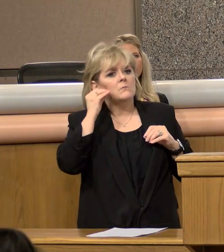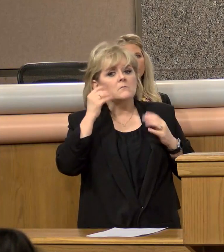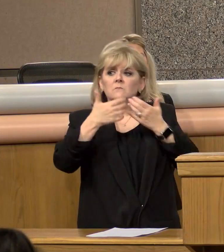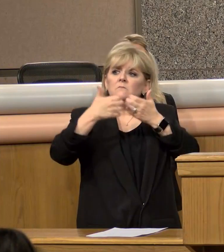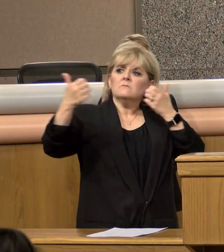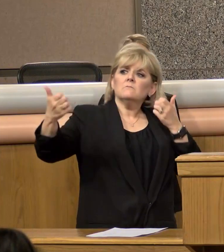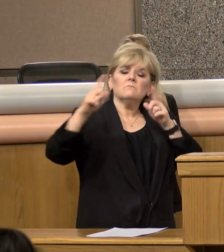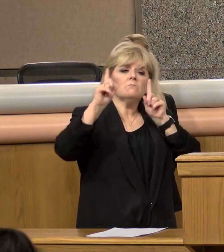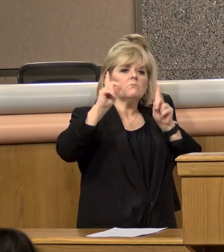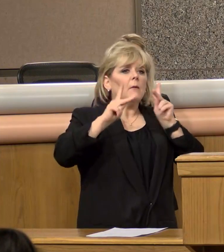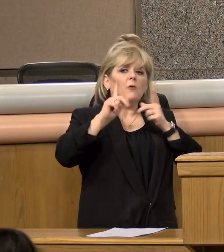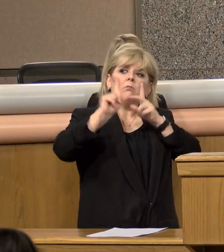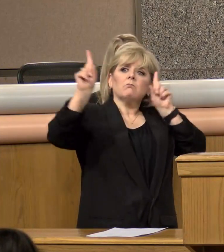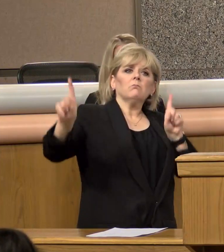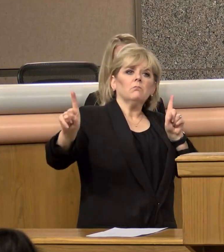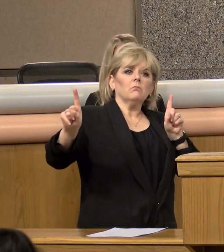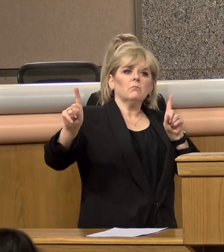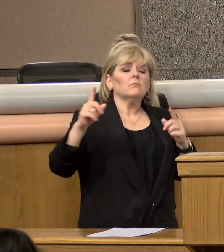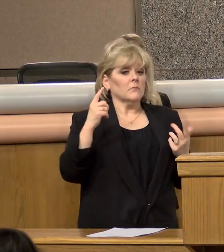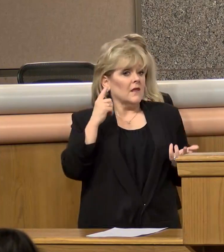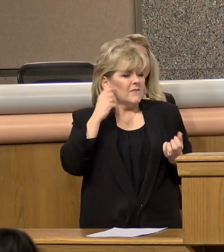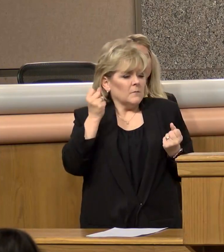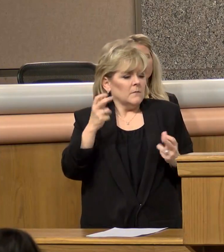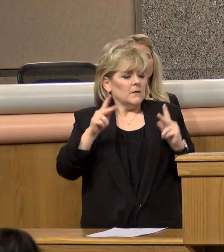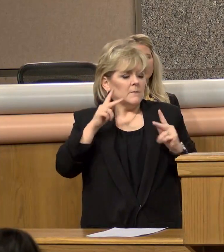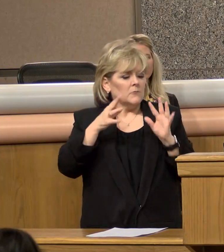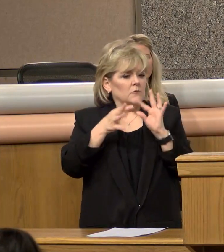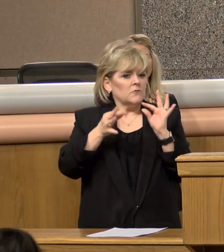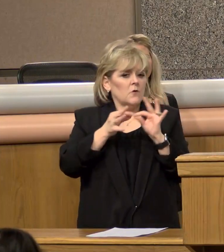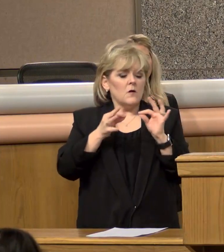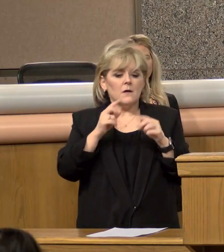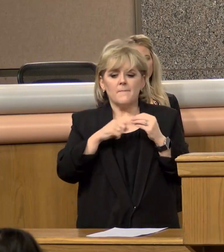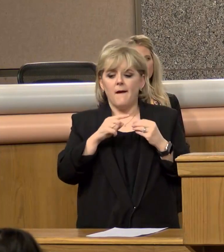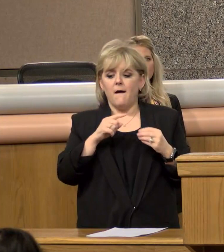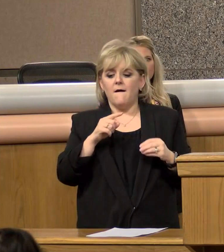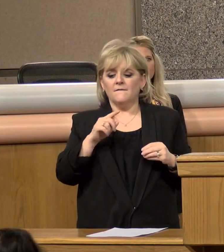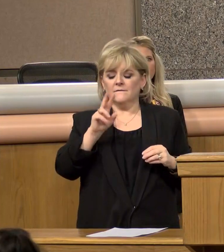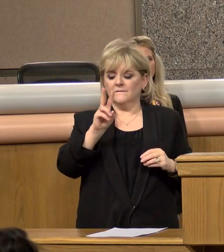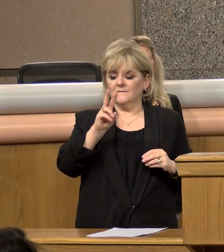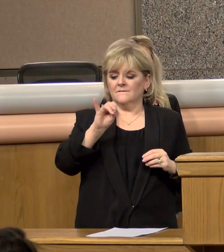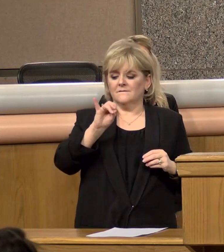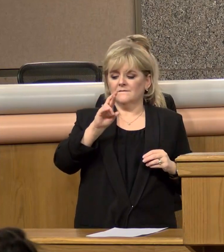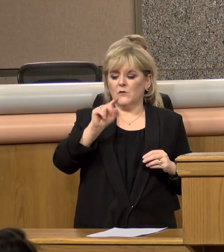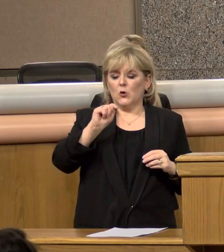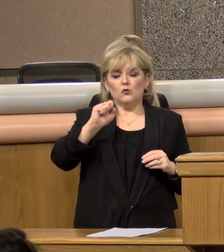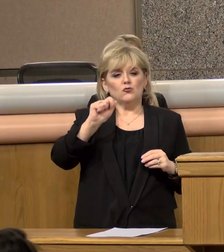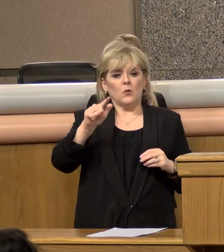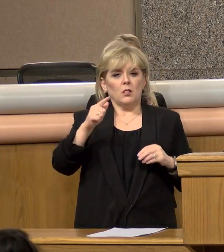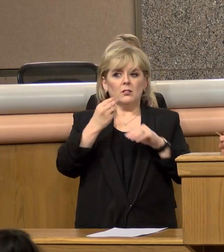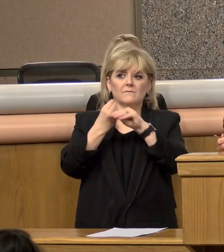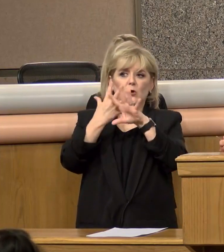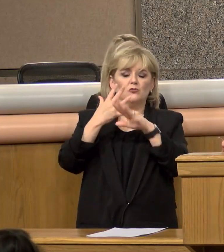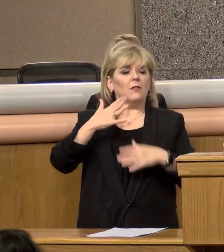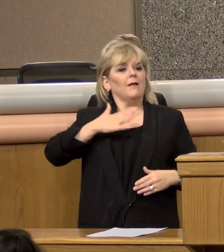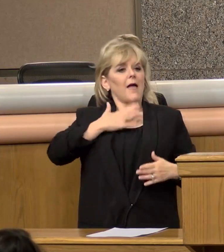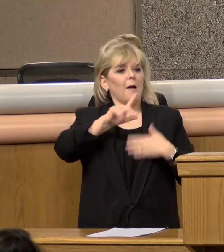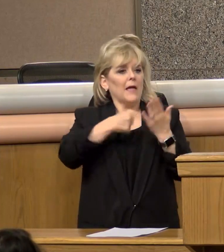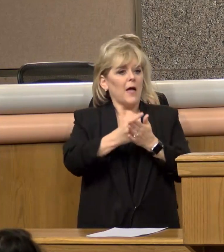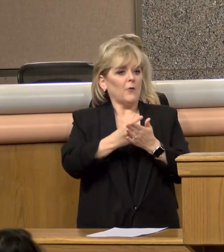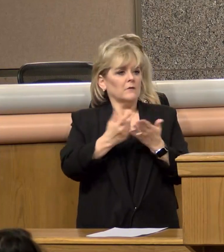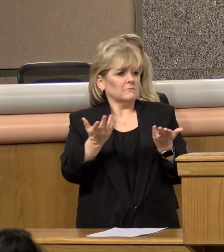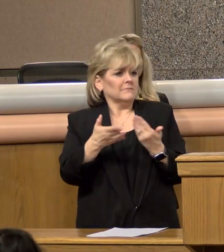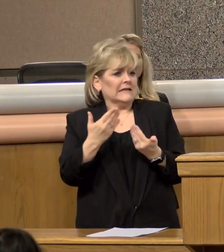You know I've heard several people talking about um virtual happy hours. You know it's easy enough to